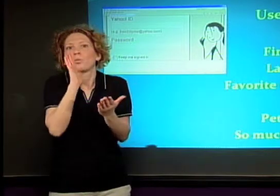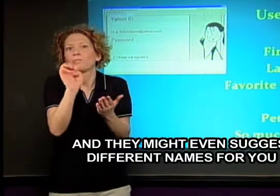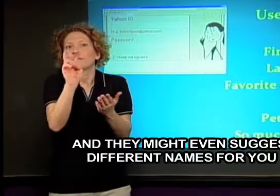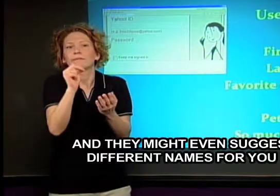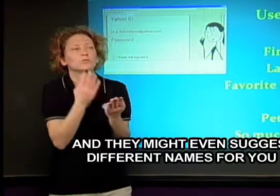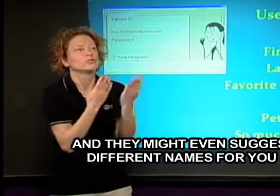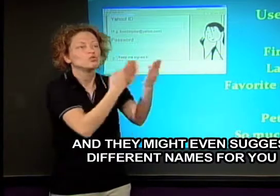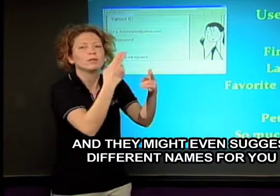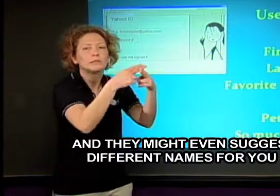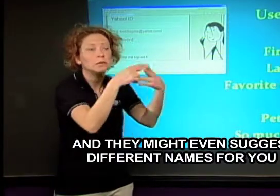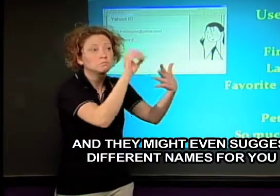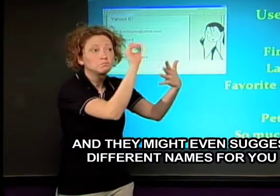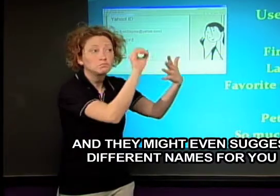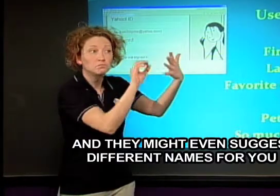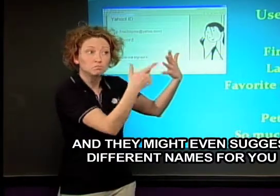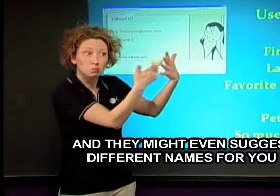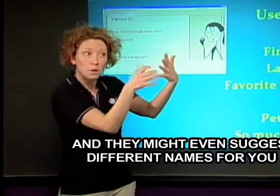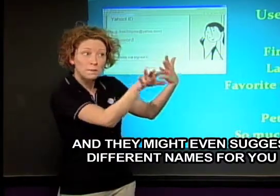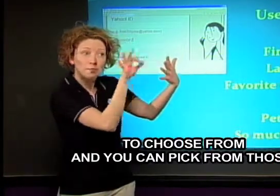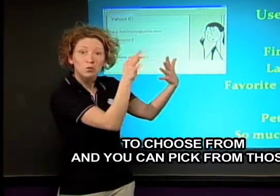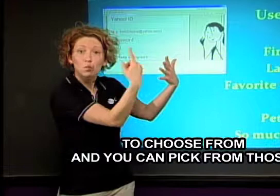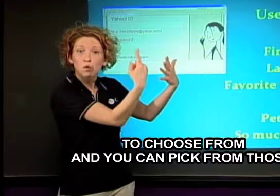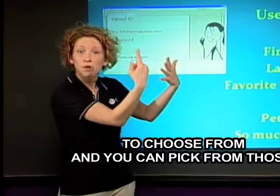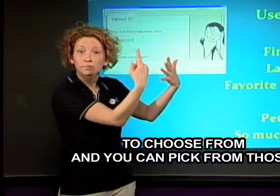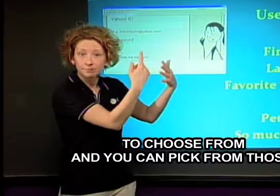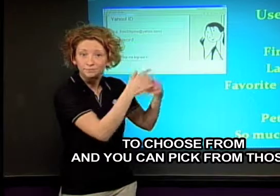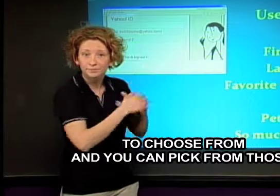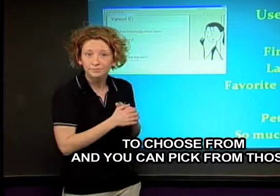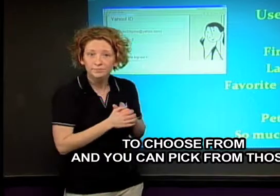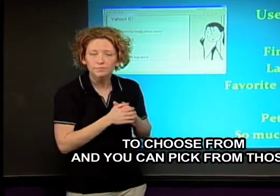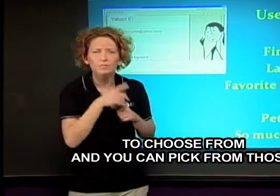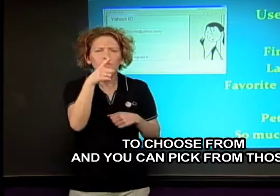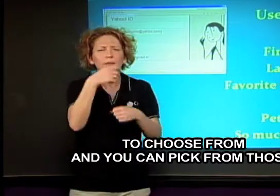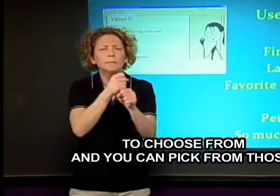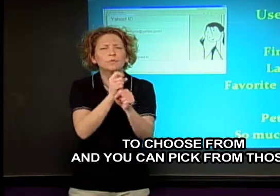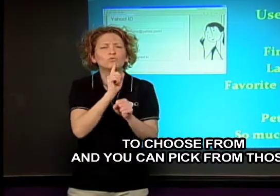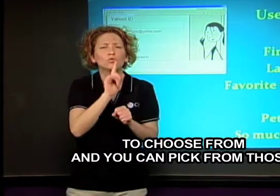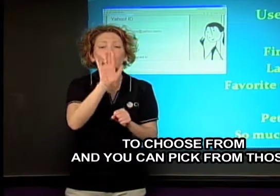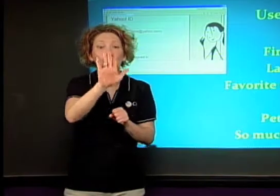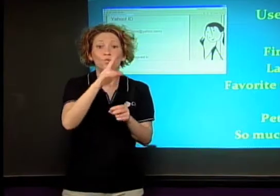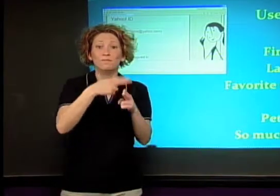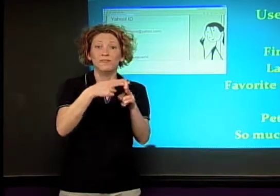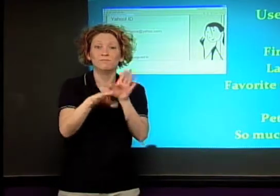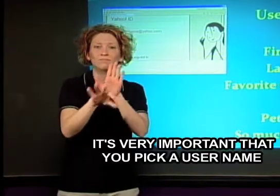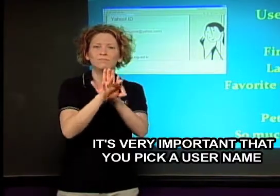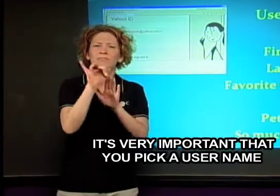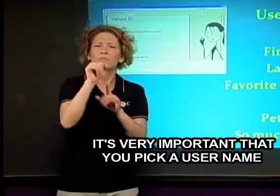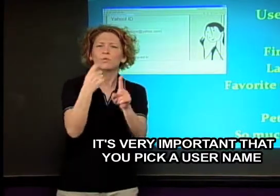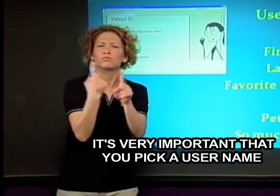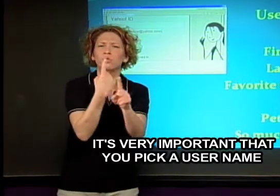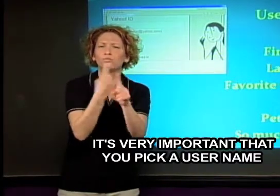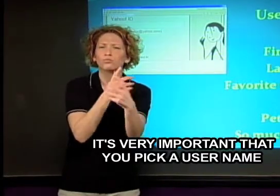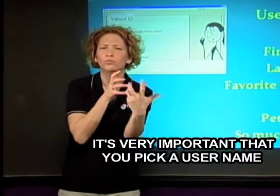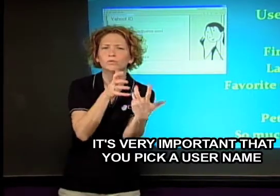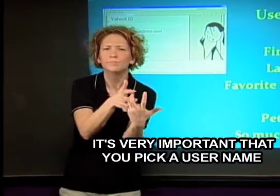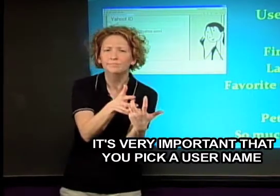And they might even suggest different names for you to choose from, and you can pick from those. It's very important that you pick a username that